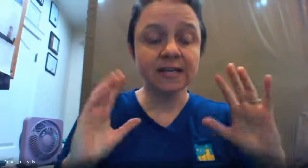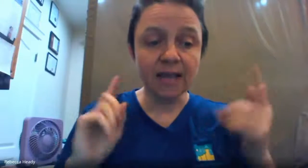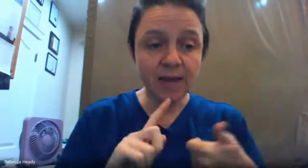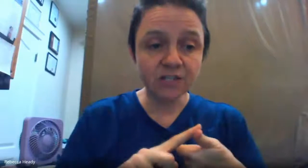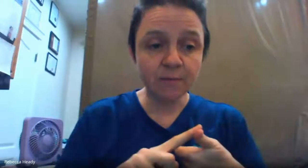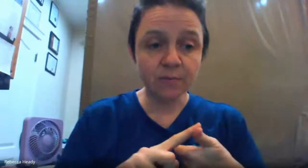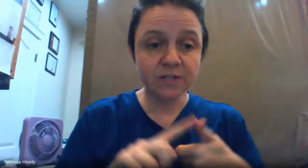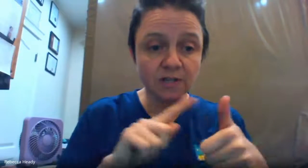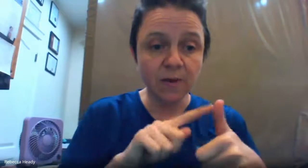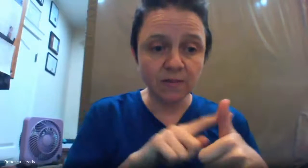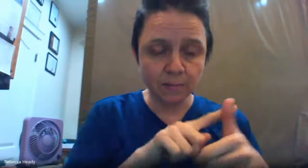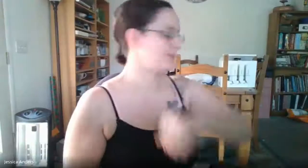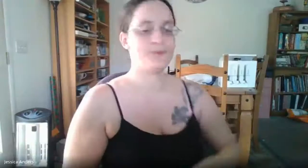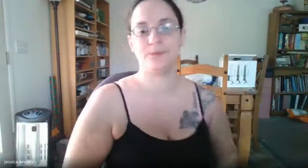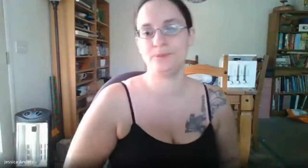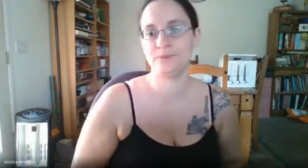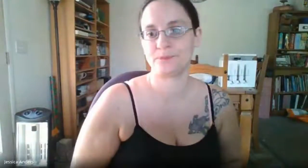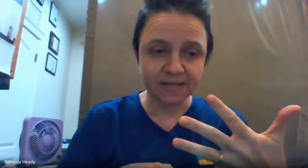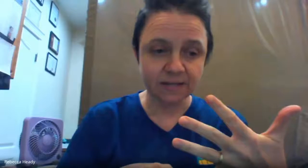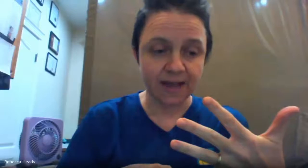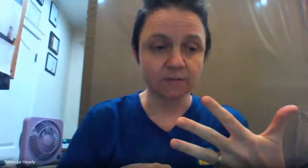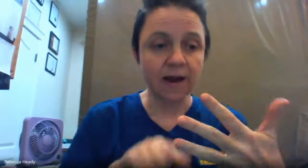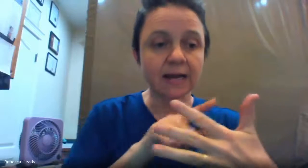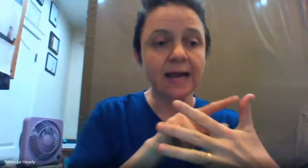shape. We talked about the components of what makes a sign, right? Hand shape,